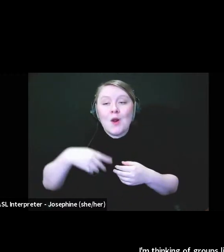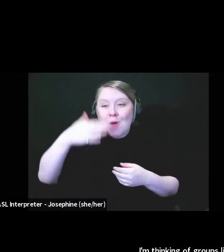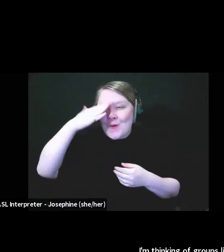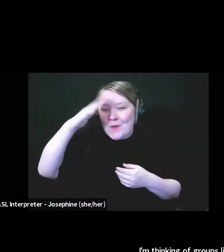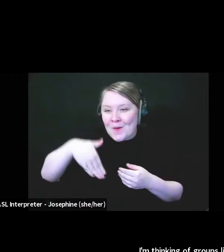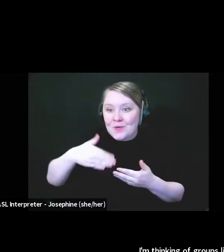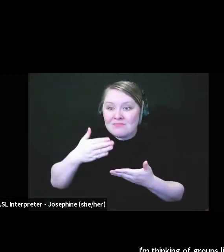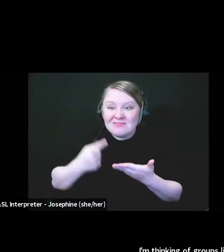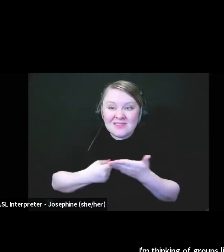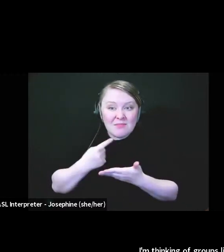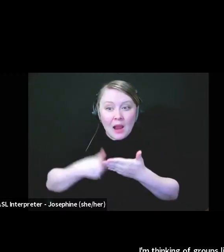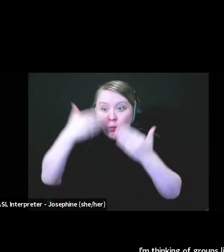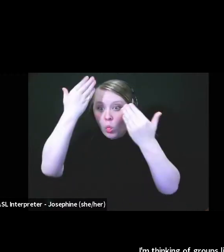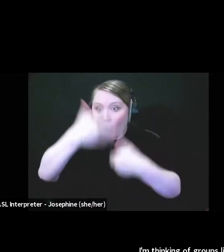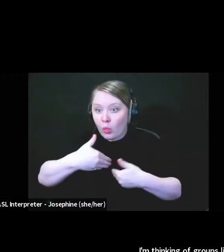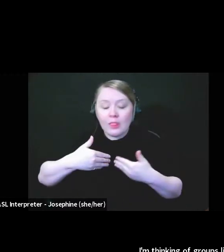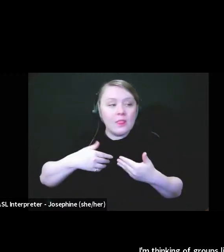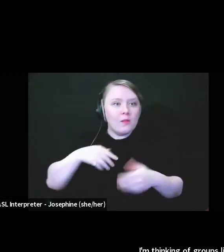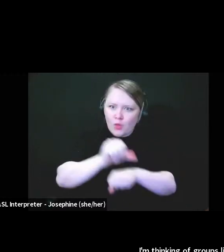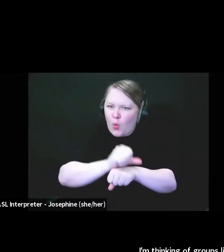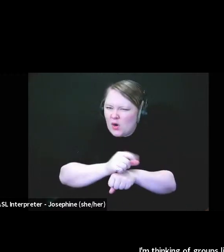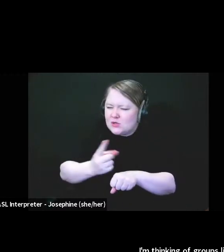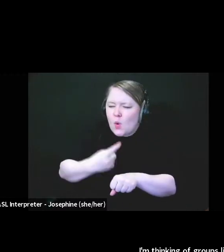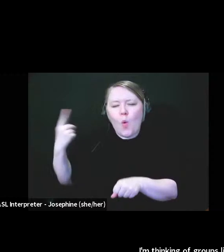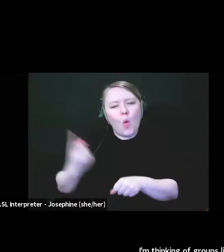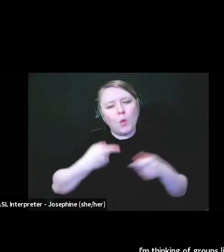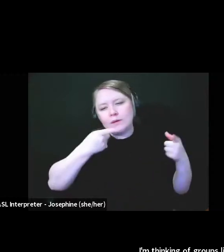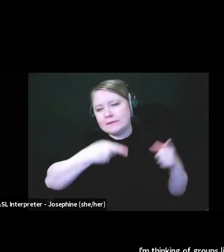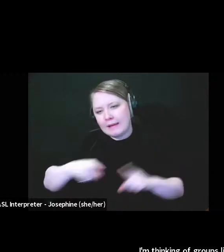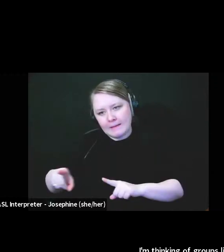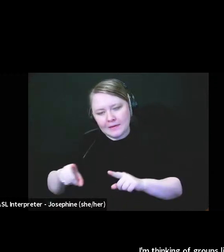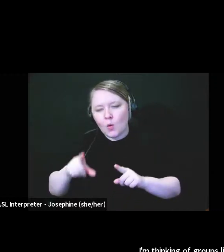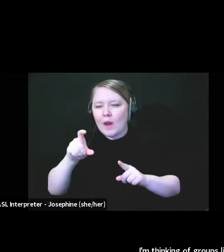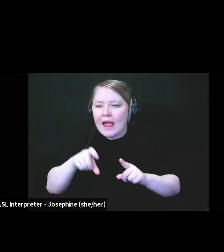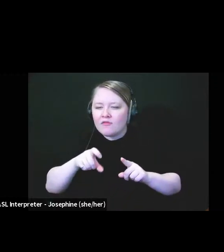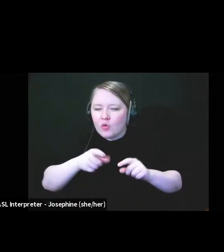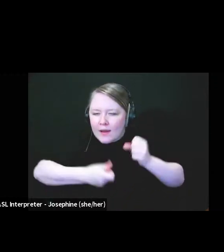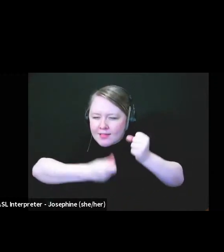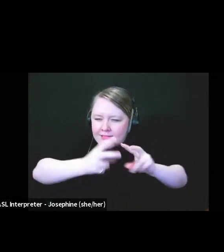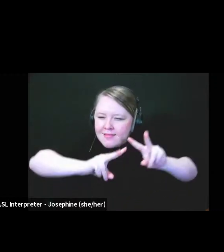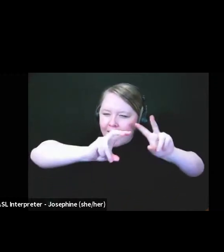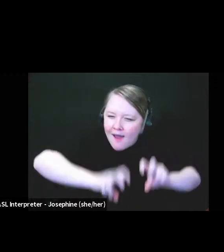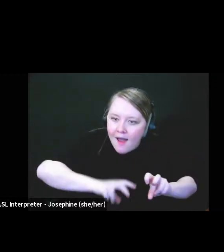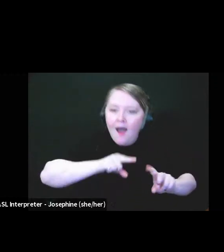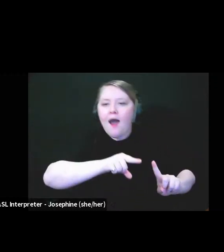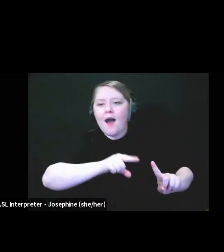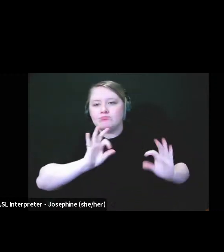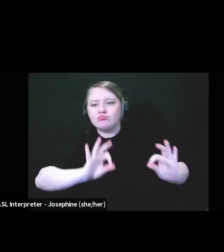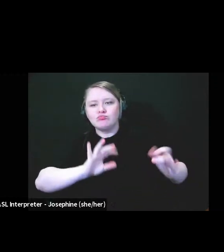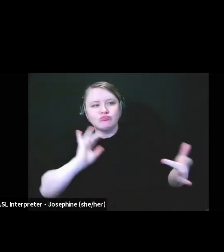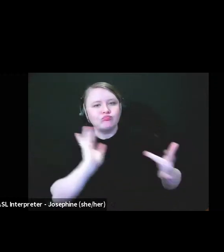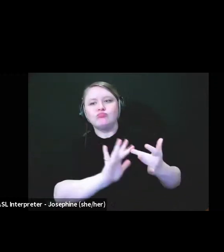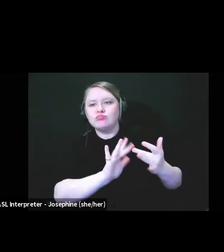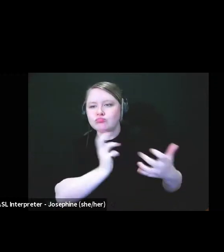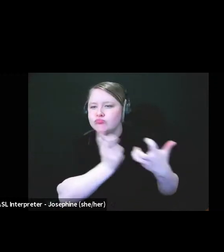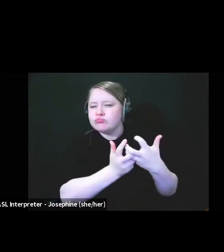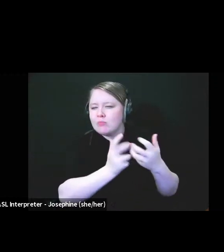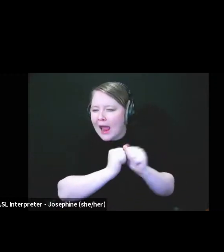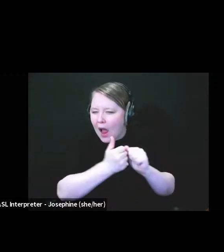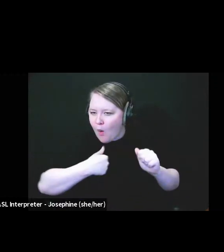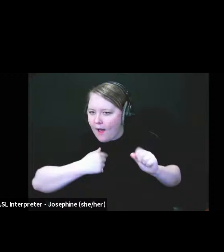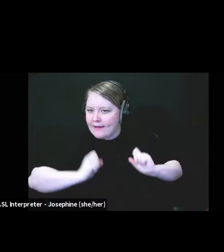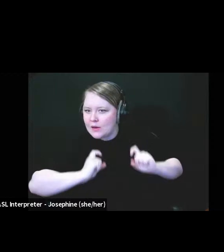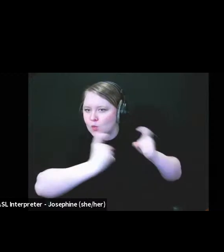not aware of it, this work is always happening. And sometimes it's just a matter of lifting it up, connecting, and figuring out how we can best